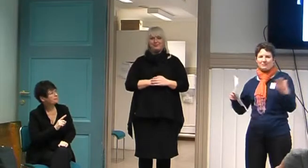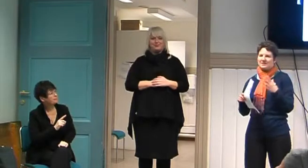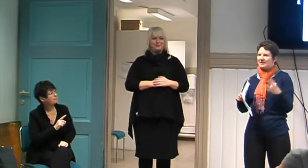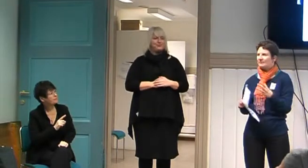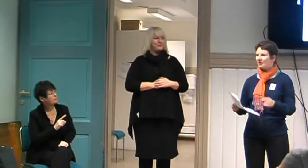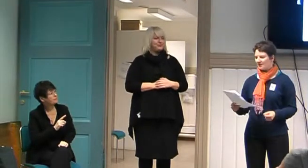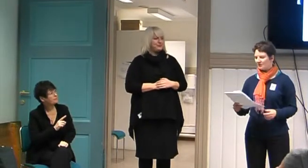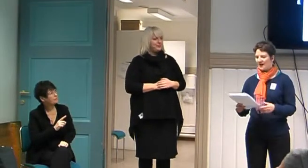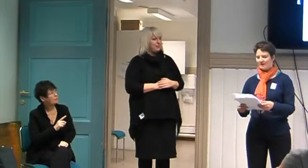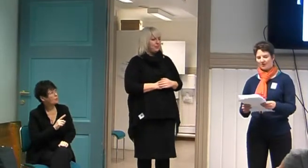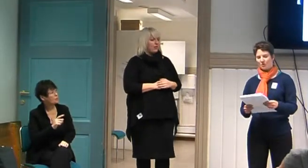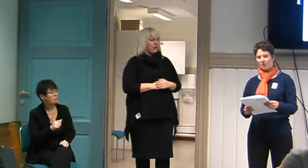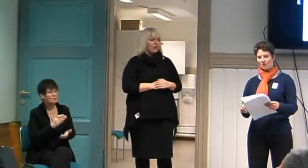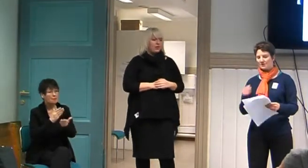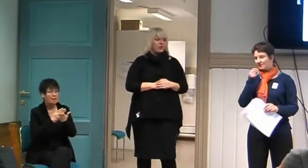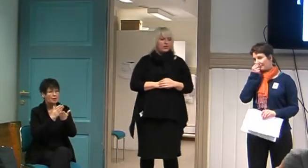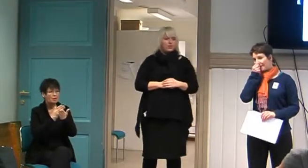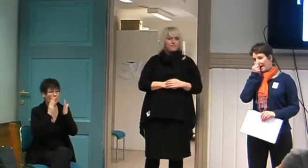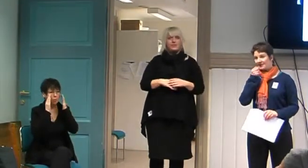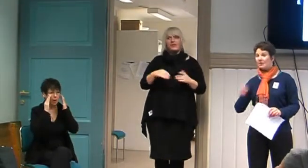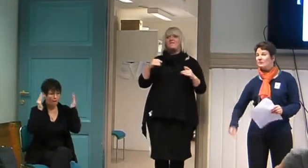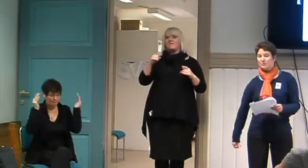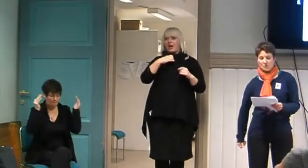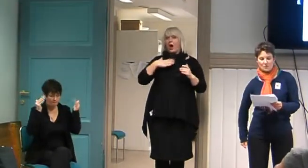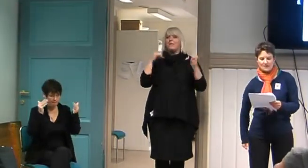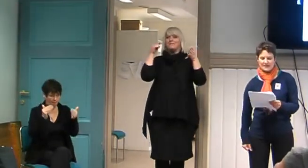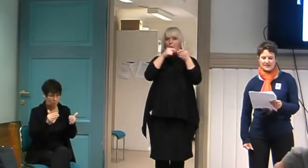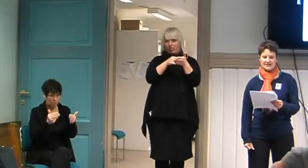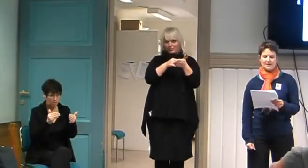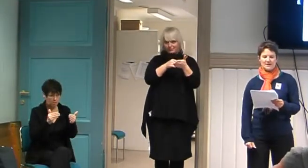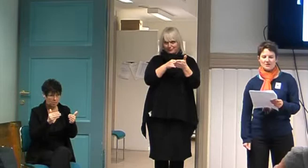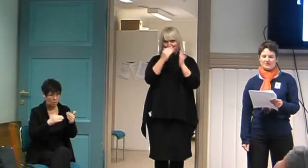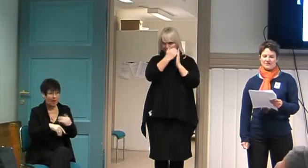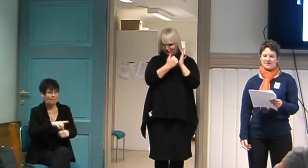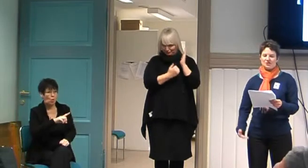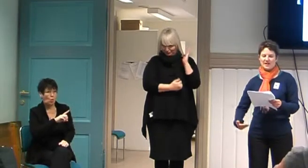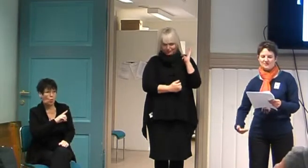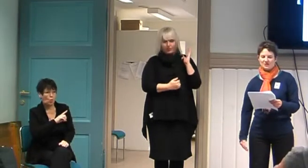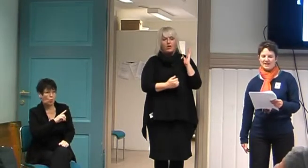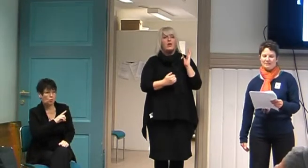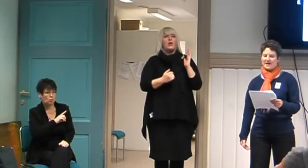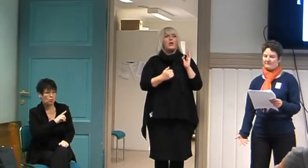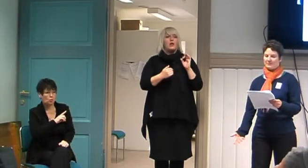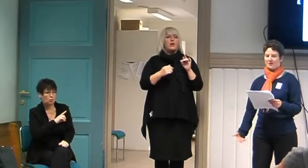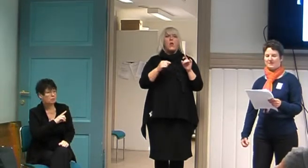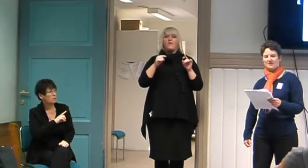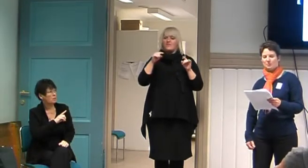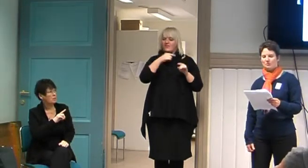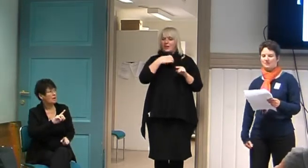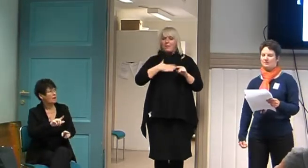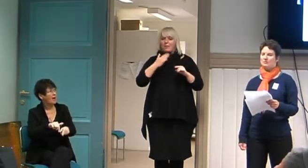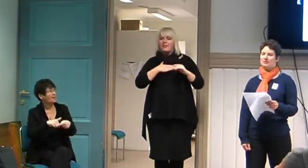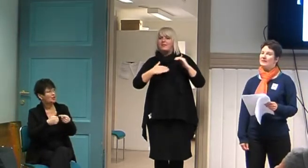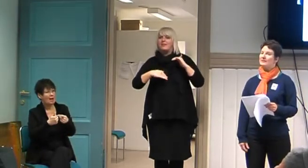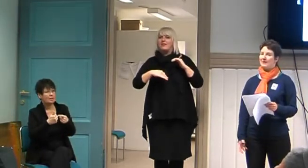To help us keep focused, we have a cause, and our cause is the challenge to help everyone explore